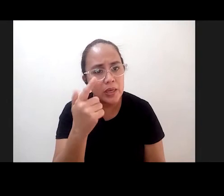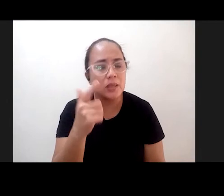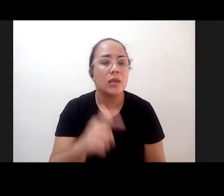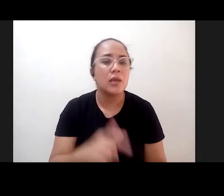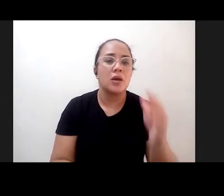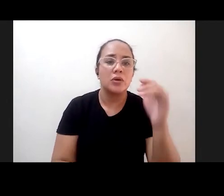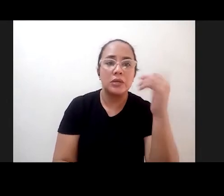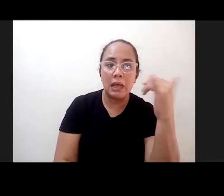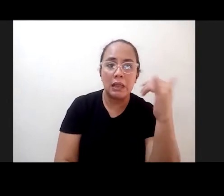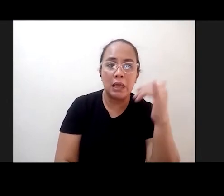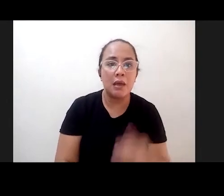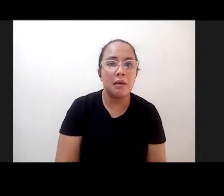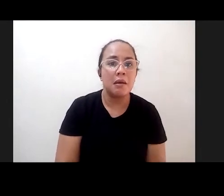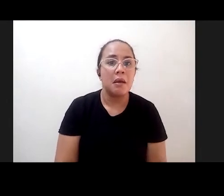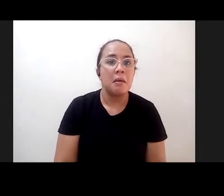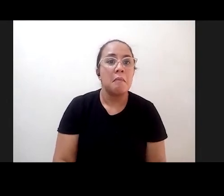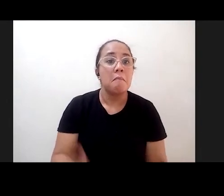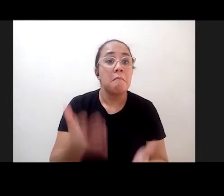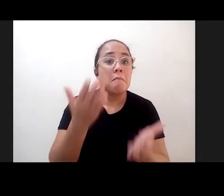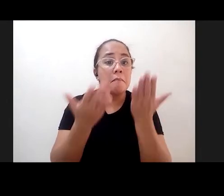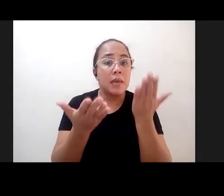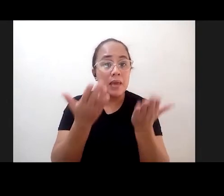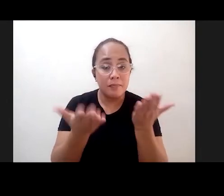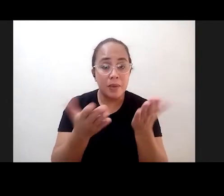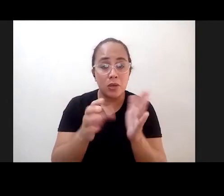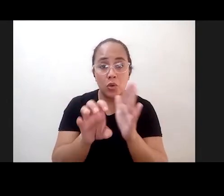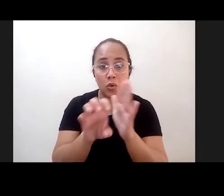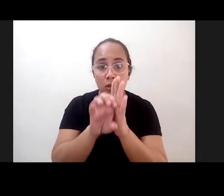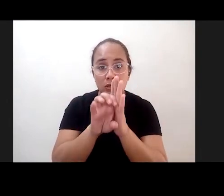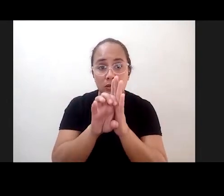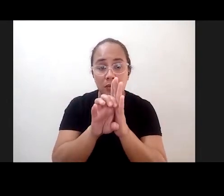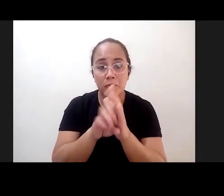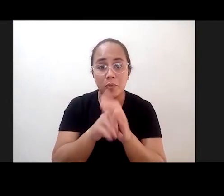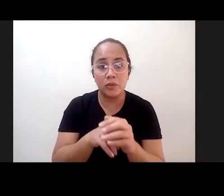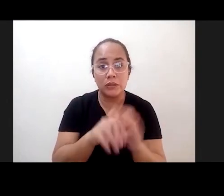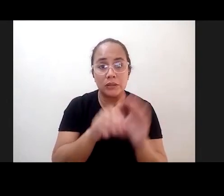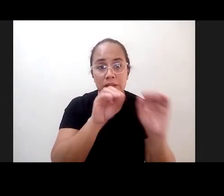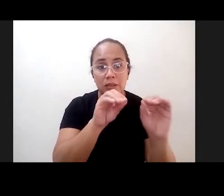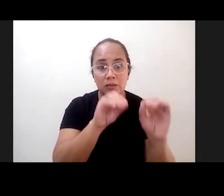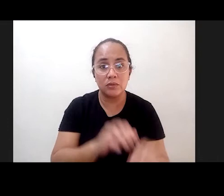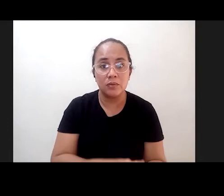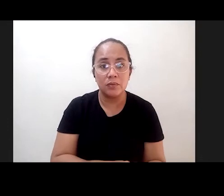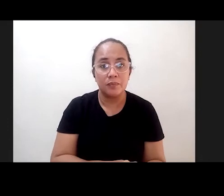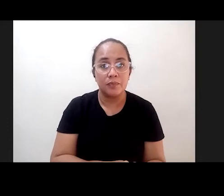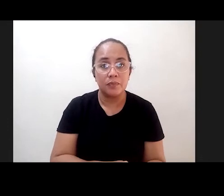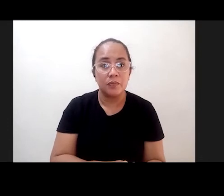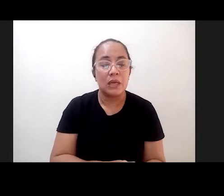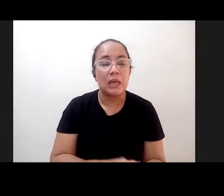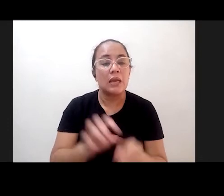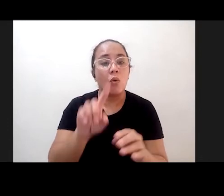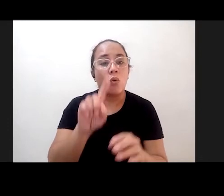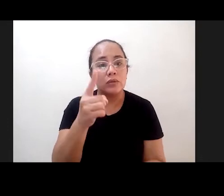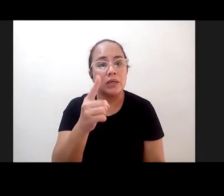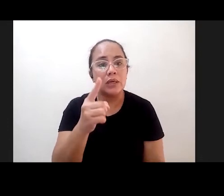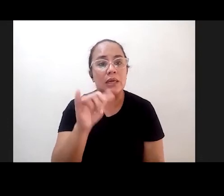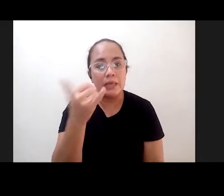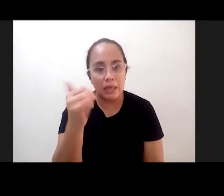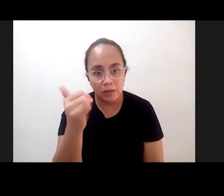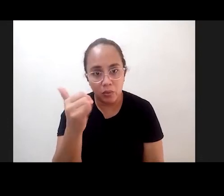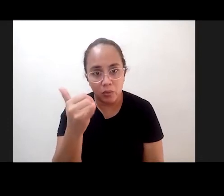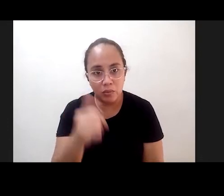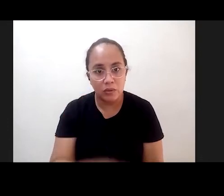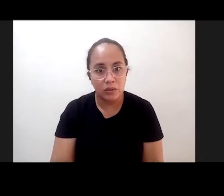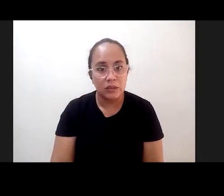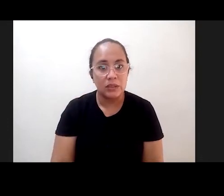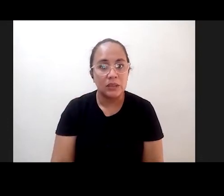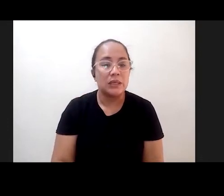maybe your example that you teach in class, maybe you only give an example with yellow. You may not have to give an